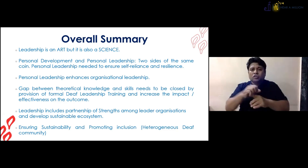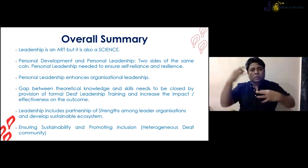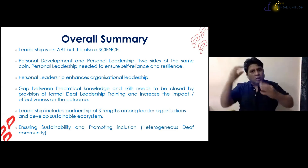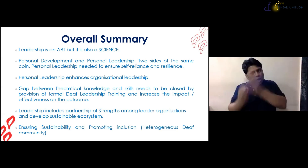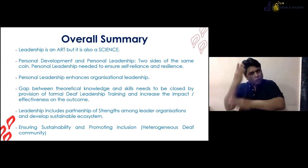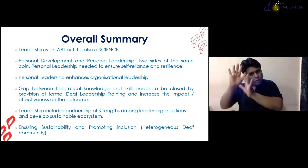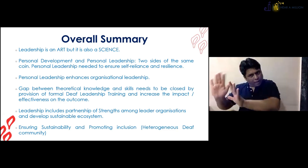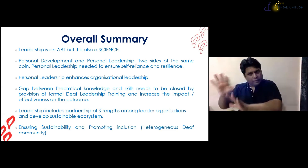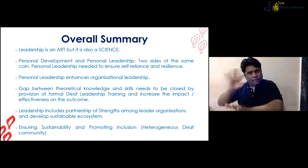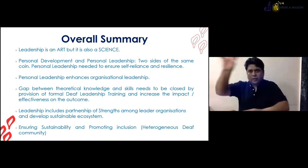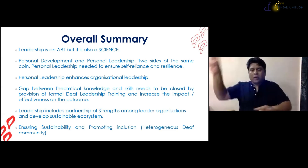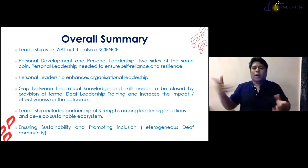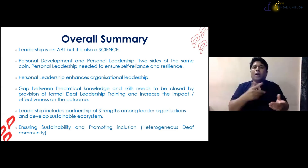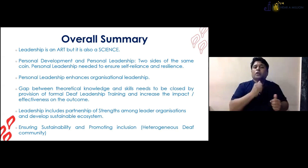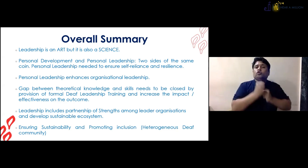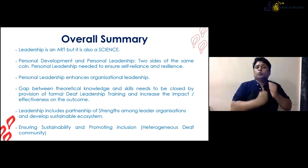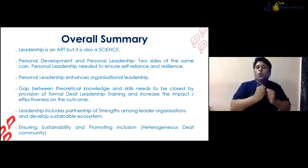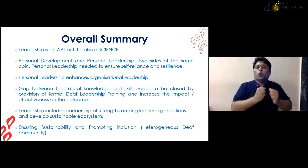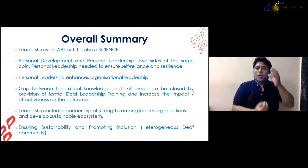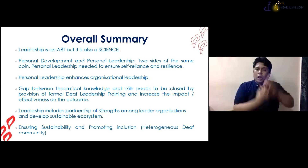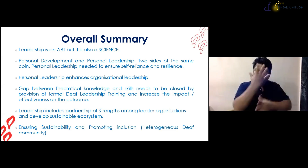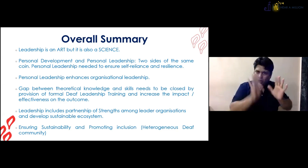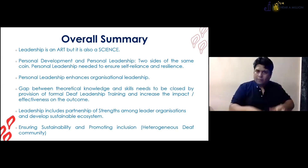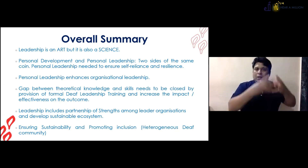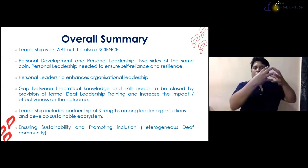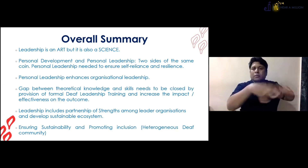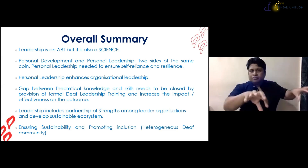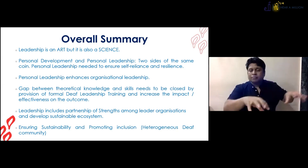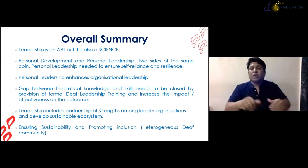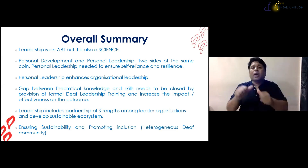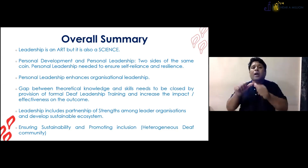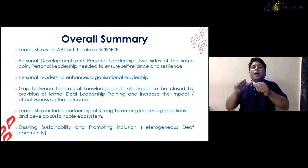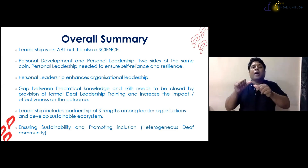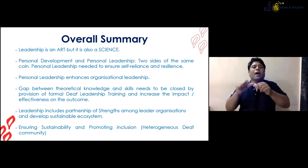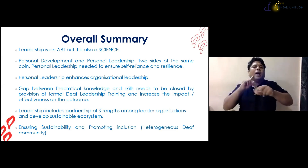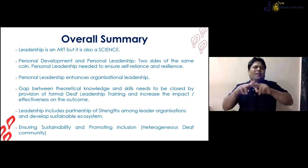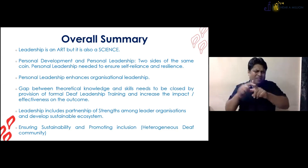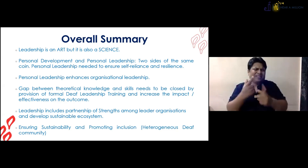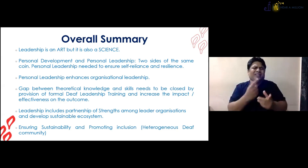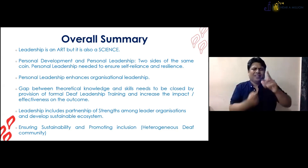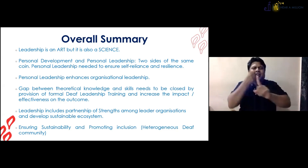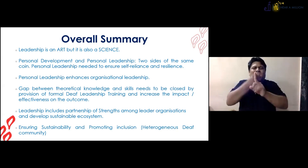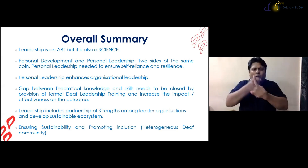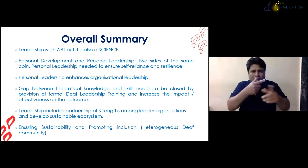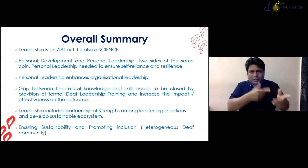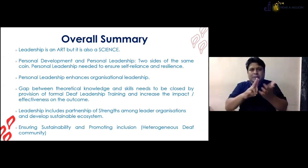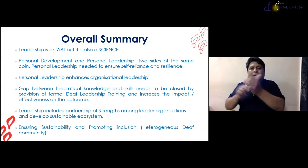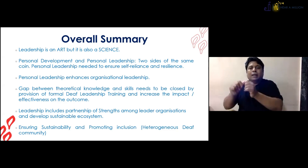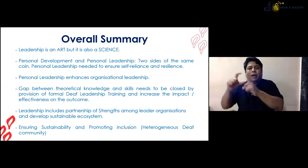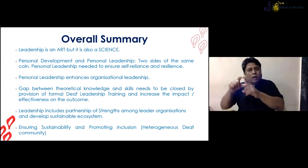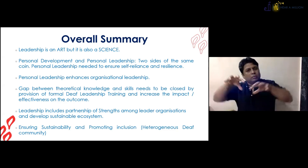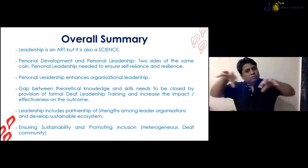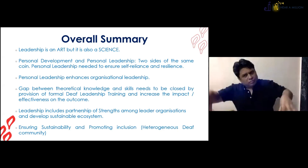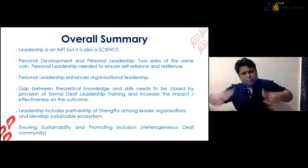dance association, cultural associations are there, sports associations are there. So they're split. AIFT,